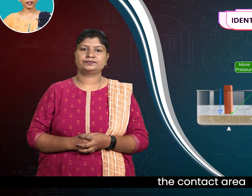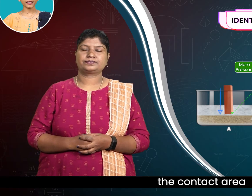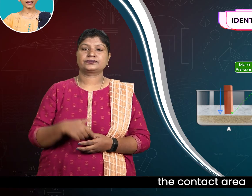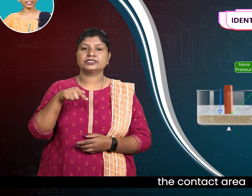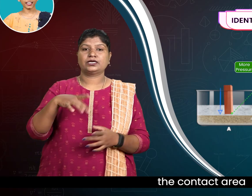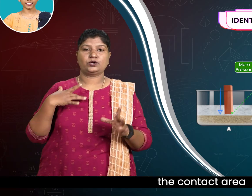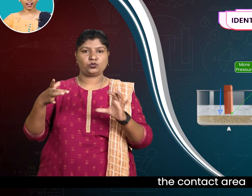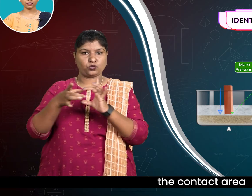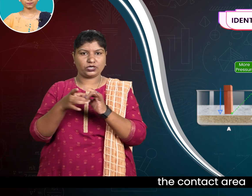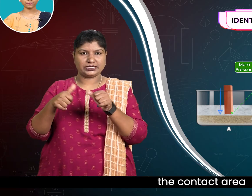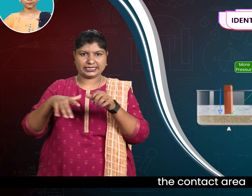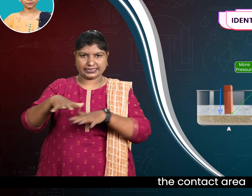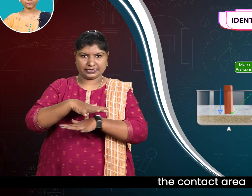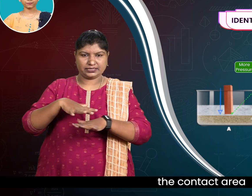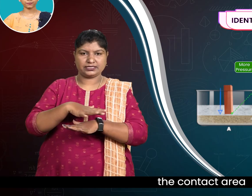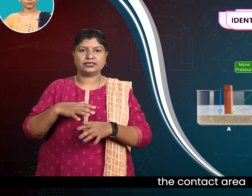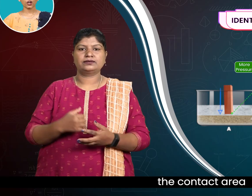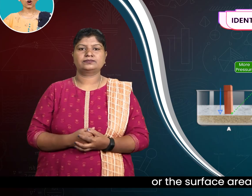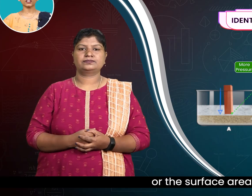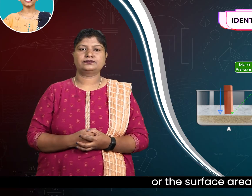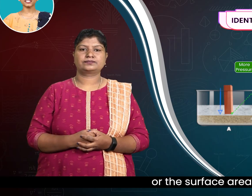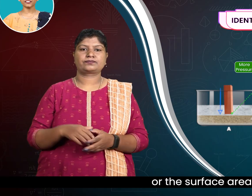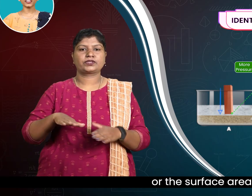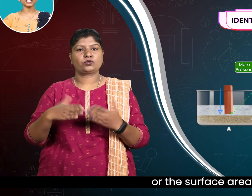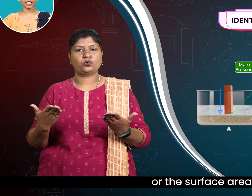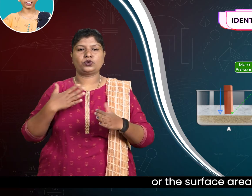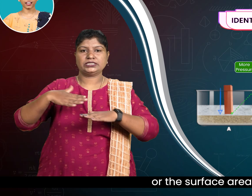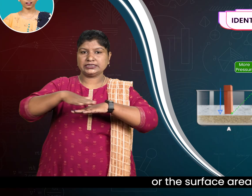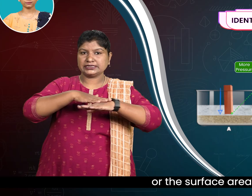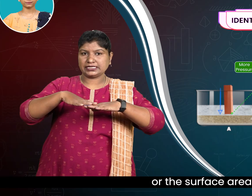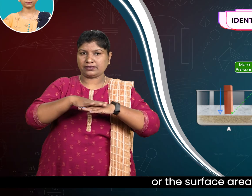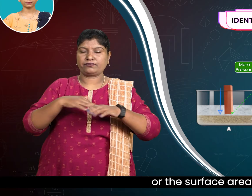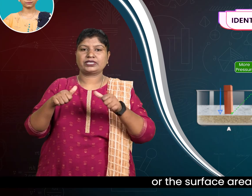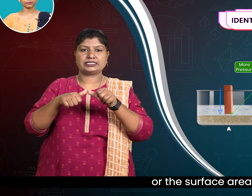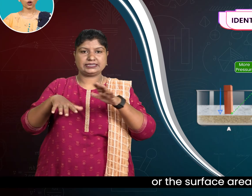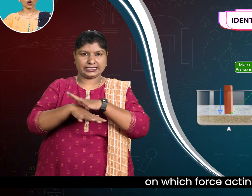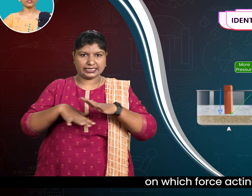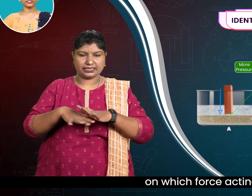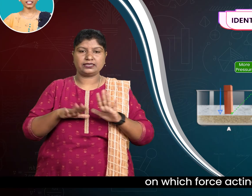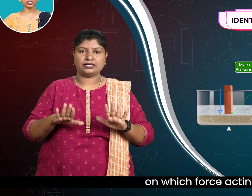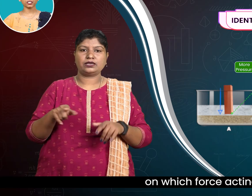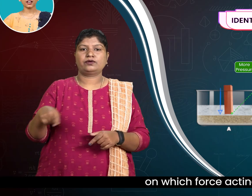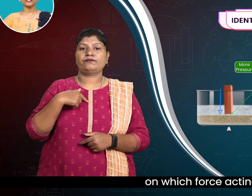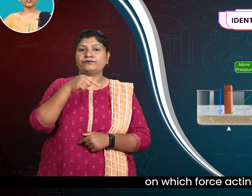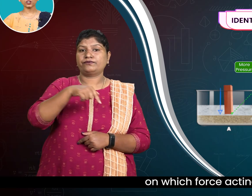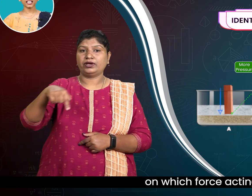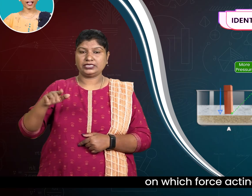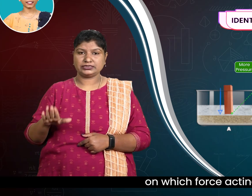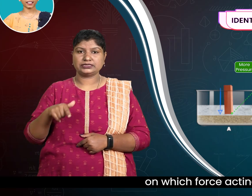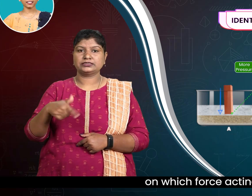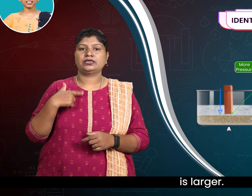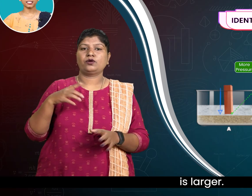the contact area or the surface area on which